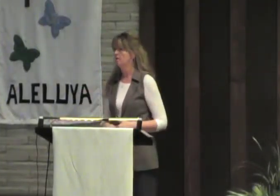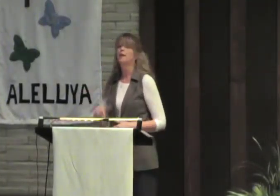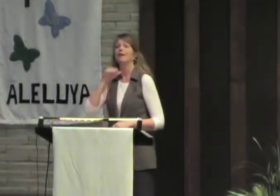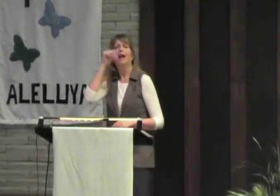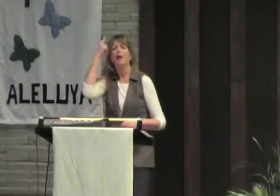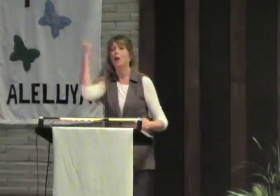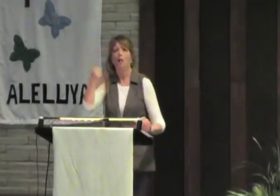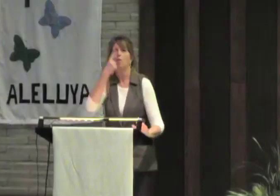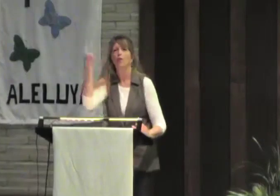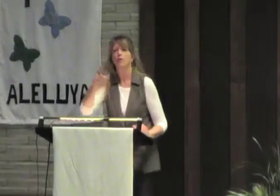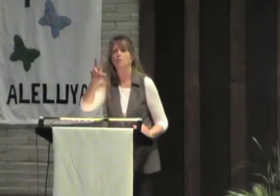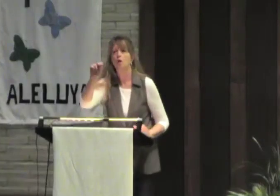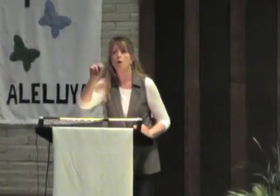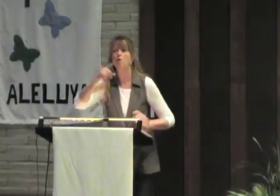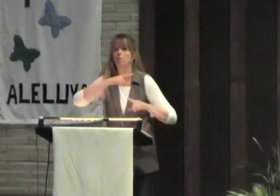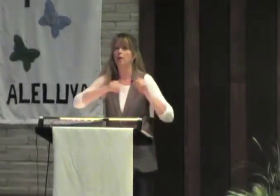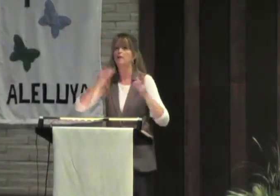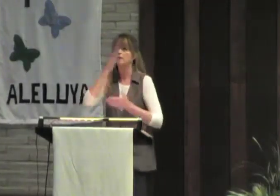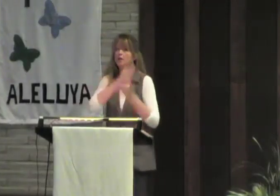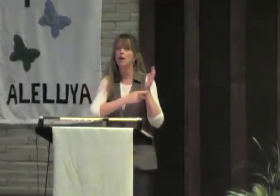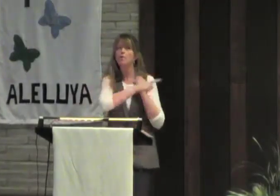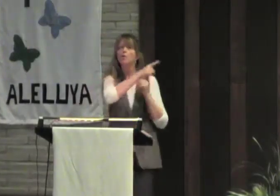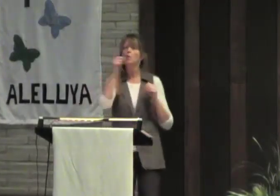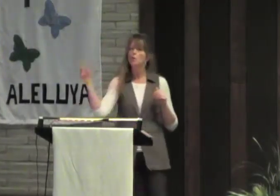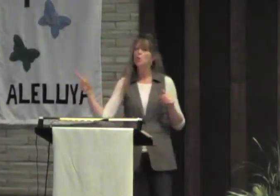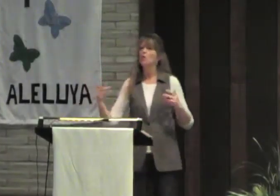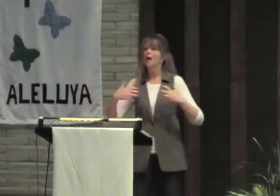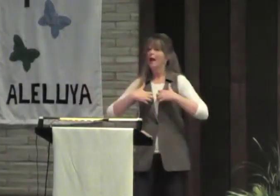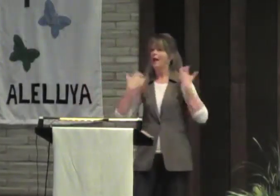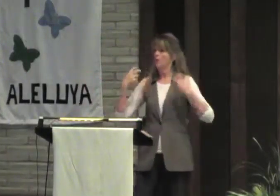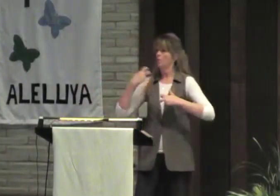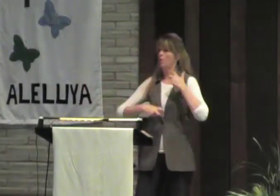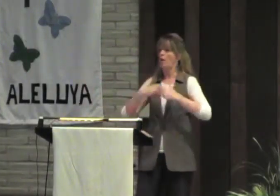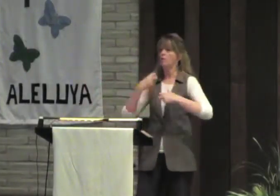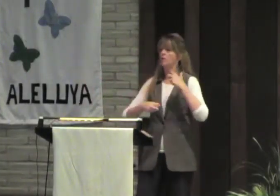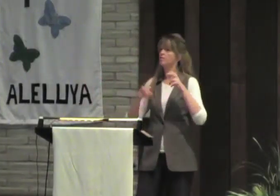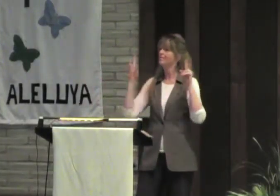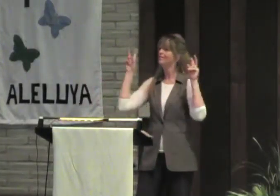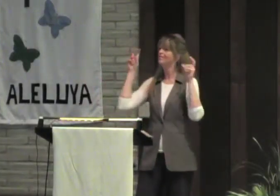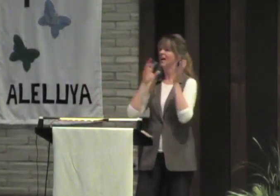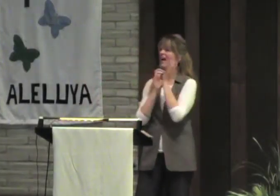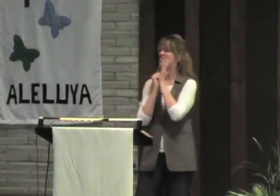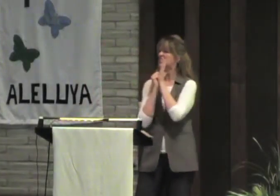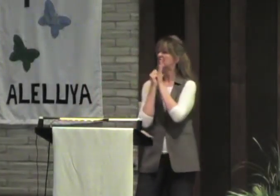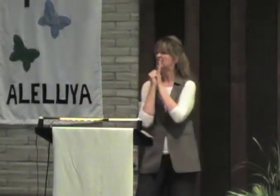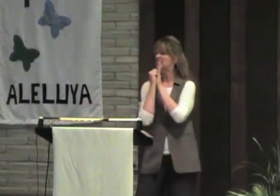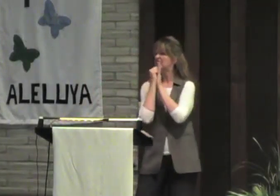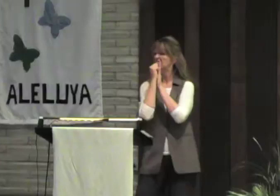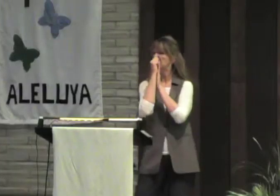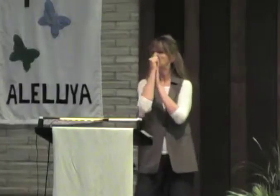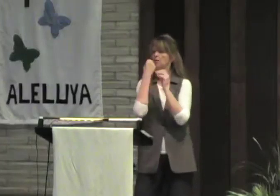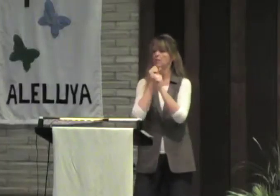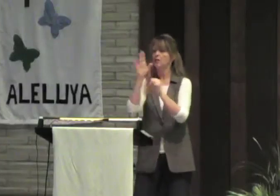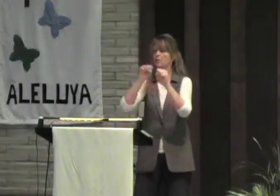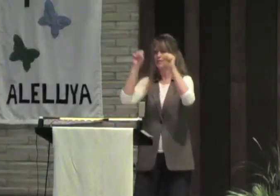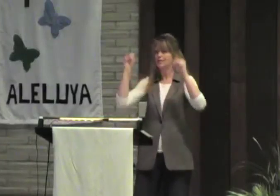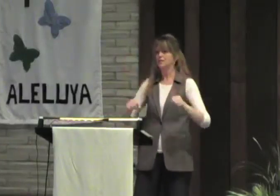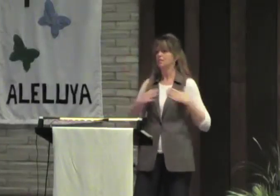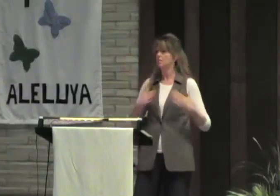life. It's not always the case, no, but some, the anger problems, it just eats away at you.